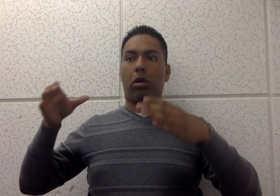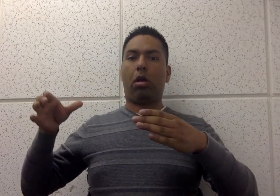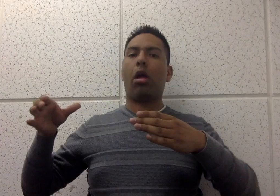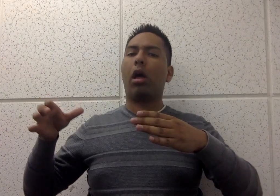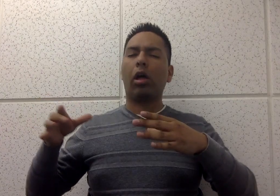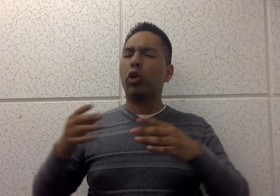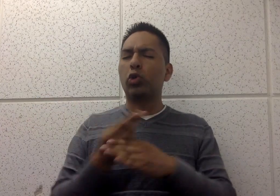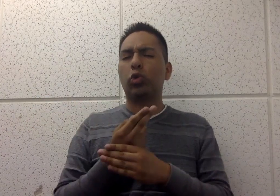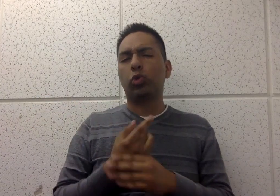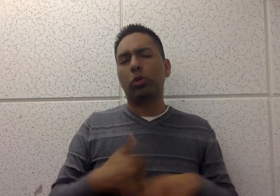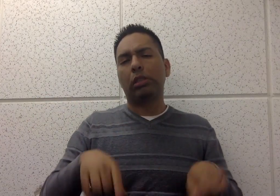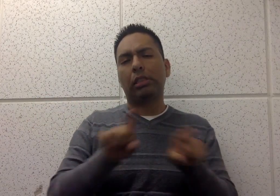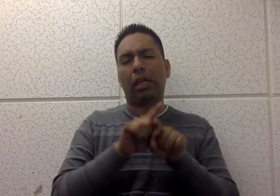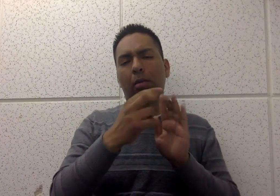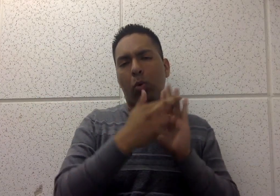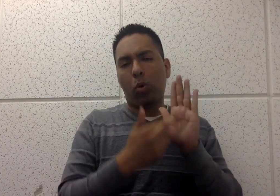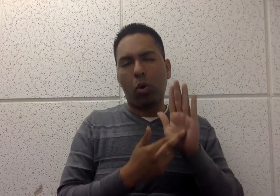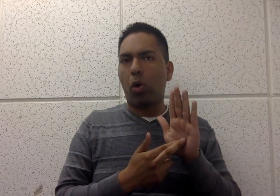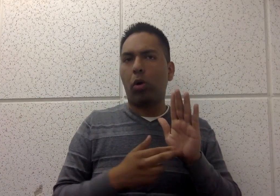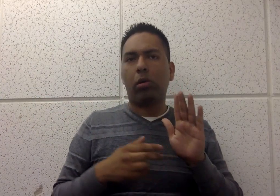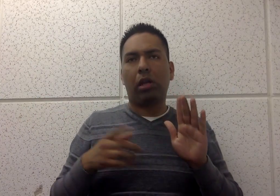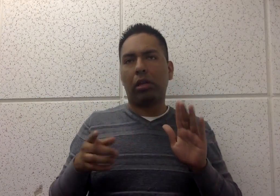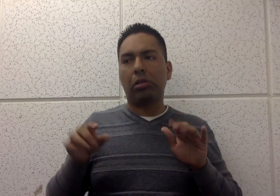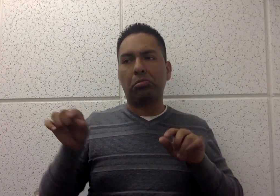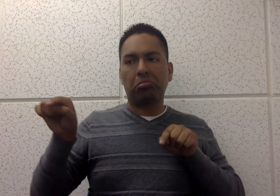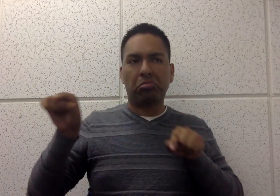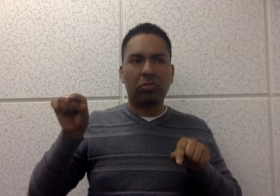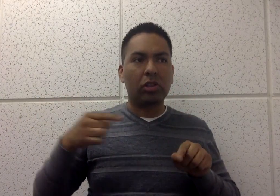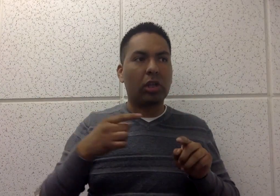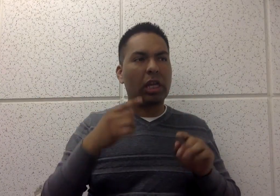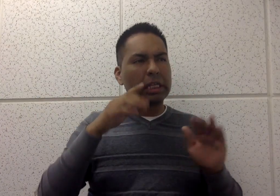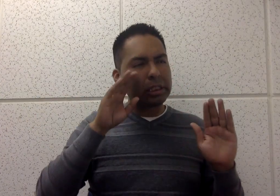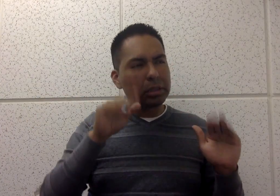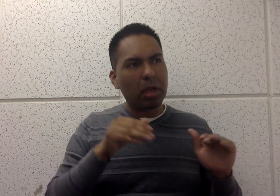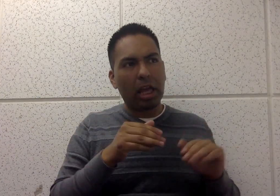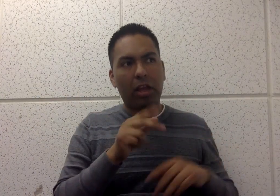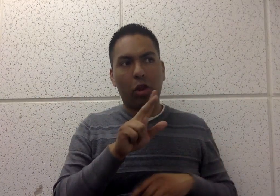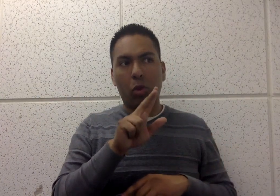like I expect to meet another forager every 3 seconds. But in a small colony, it's